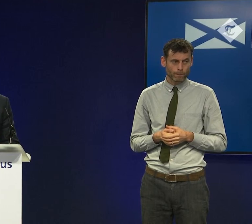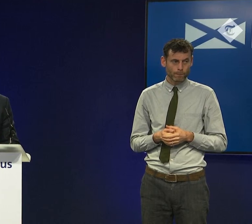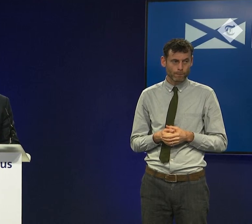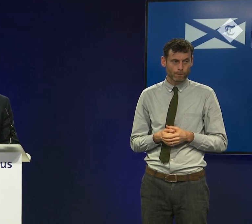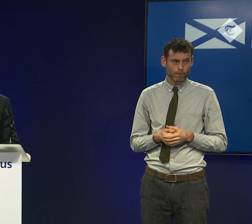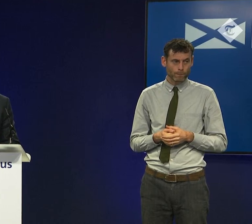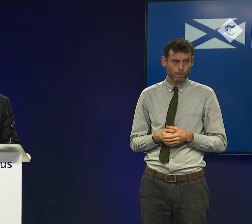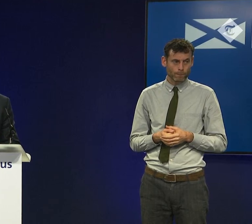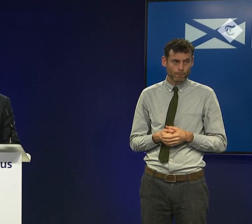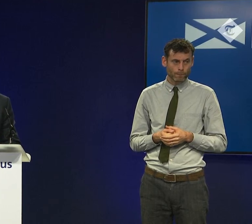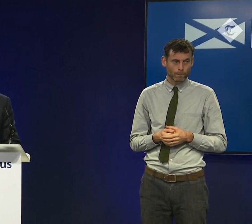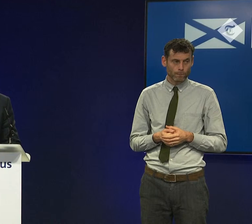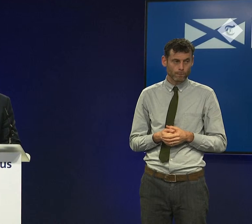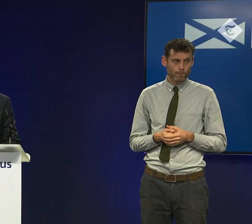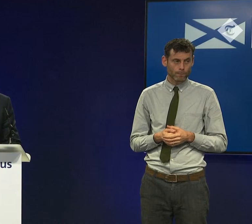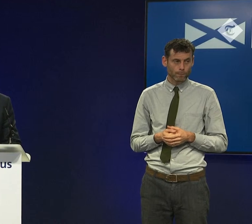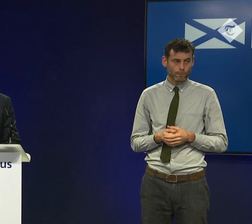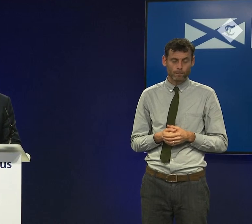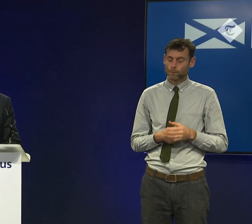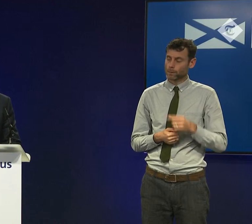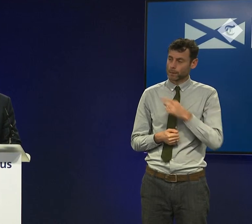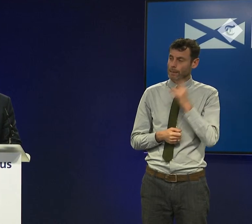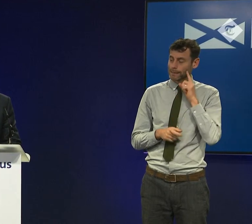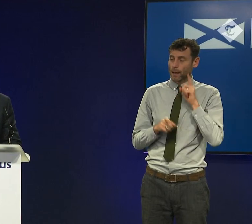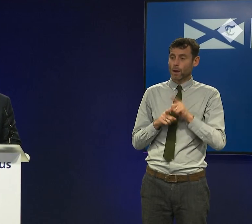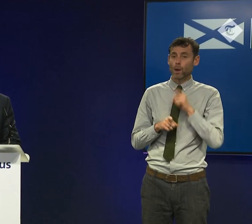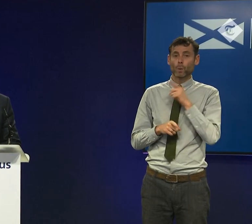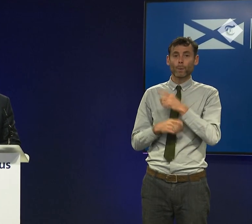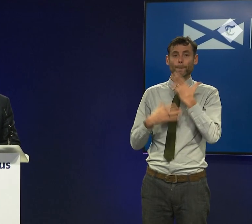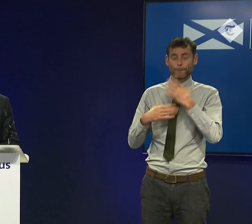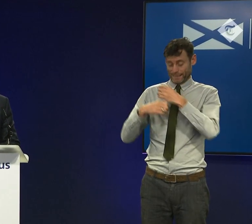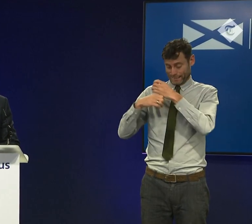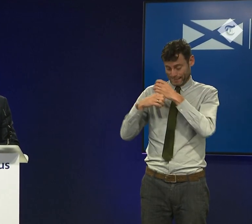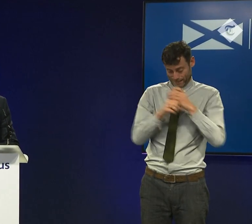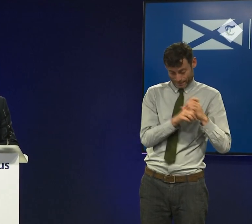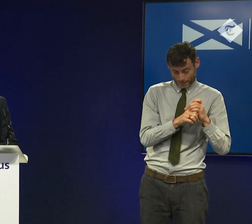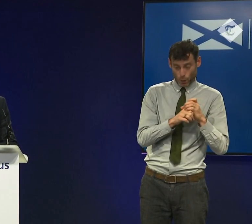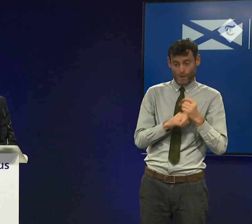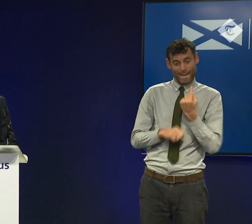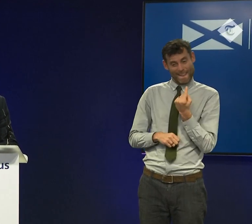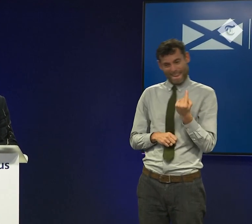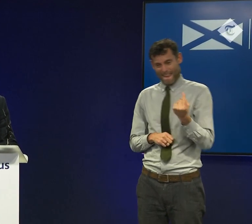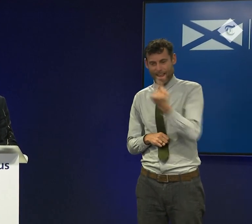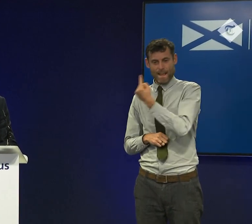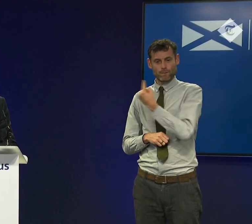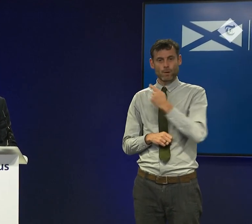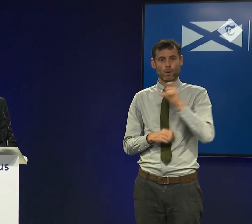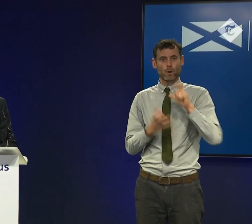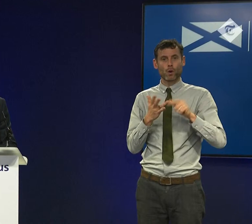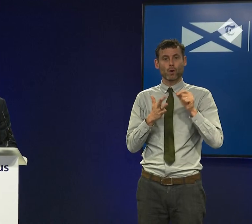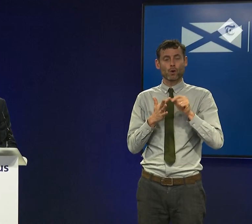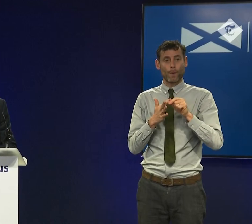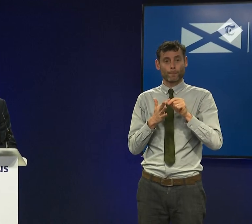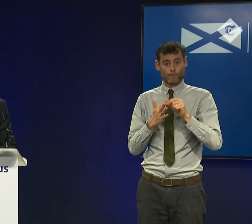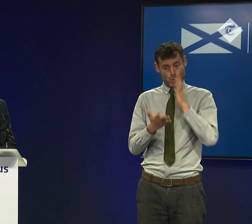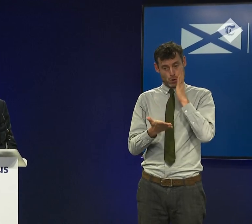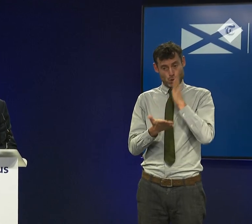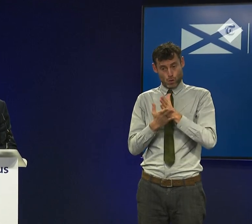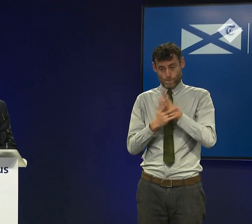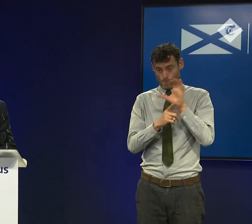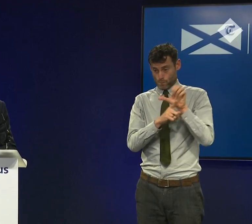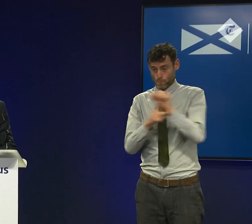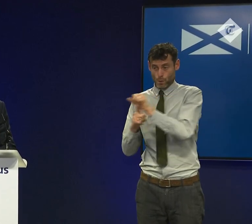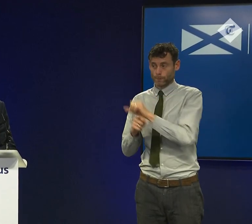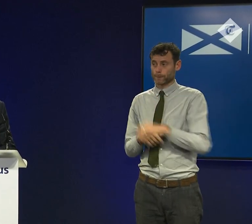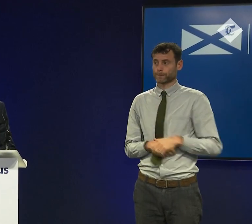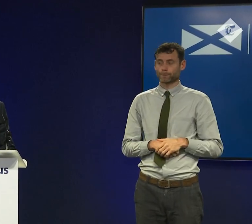the confirmed COP cases or not? I can't give you the exact proportion with the data just now, Chris, but